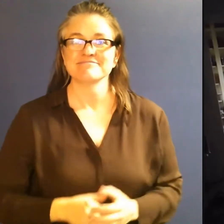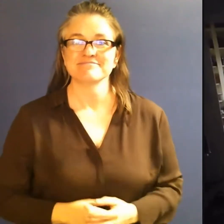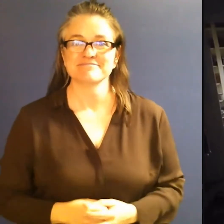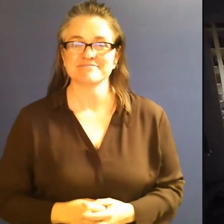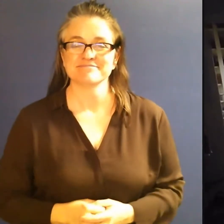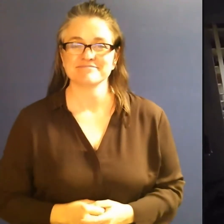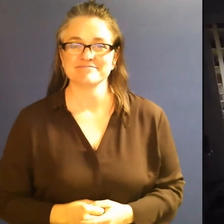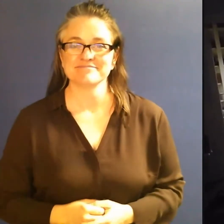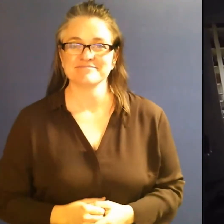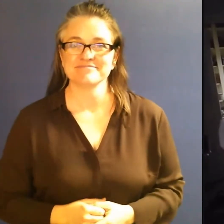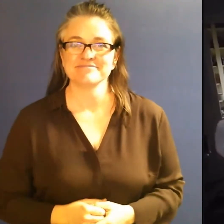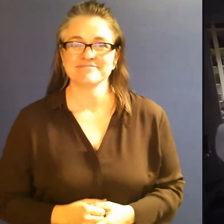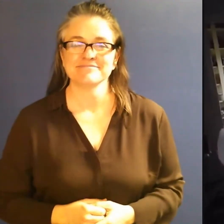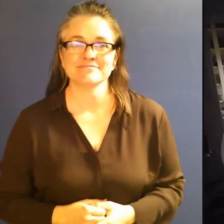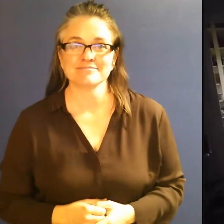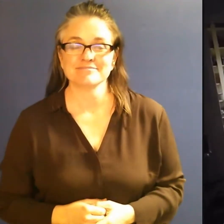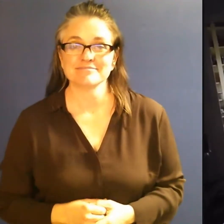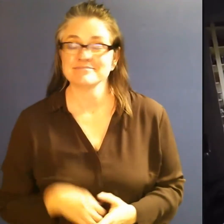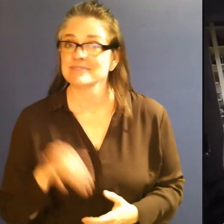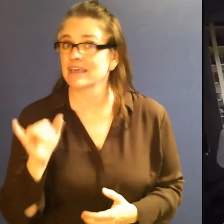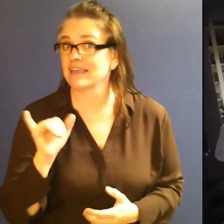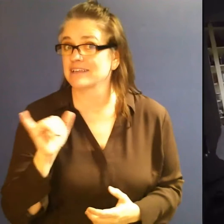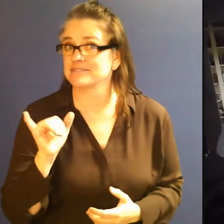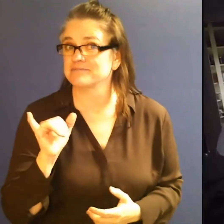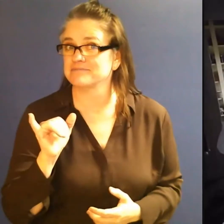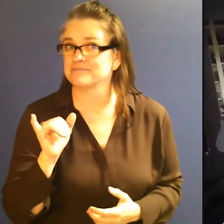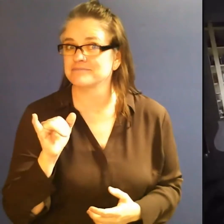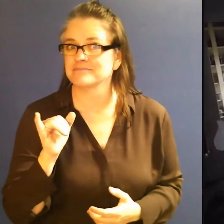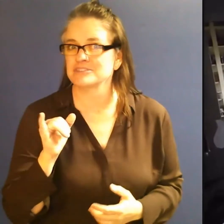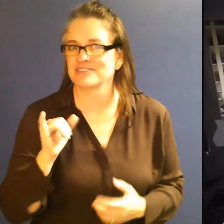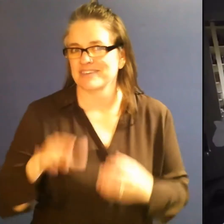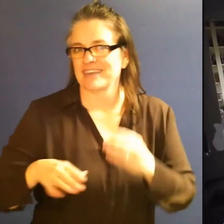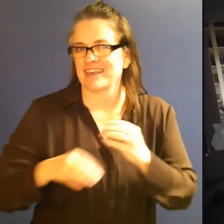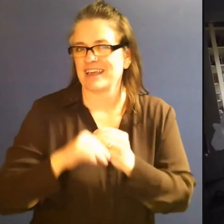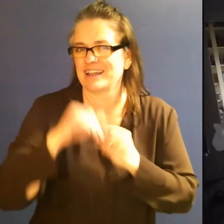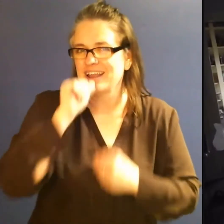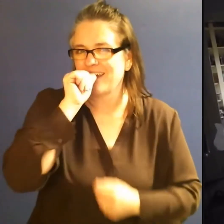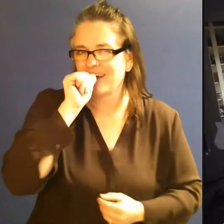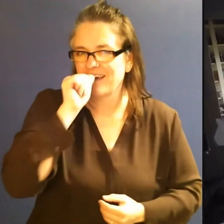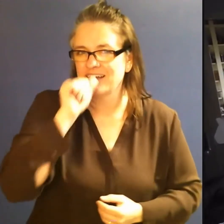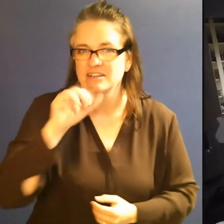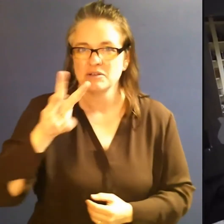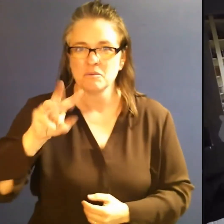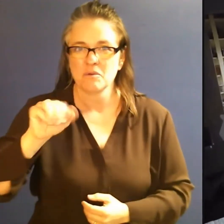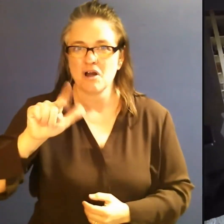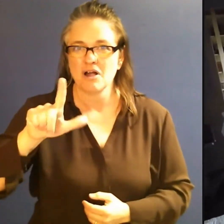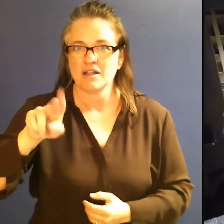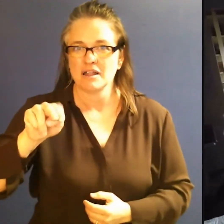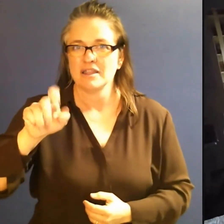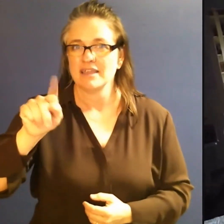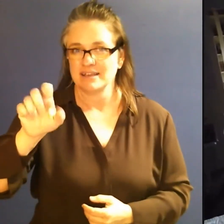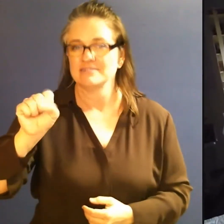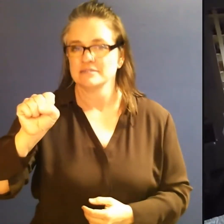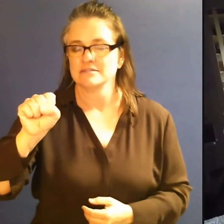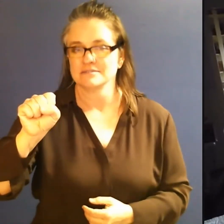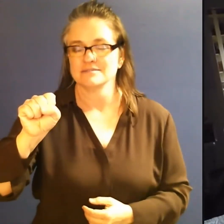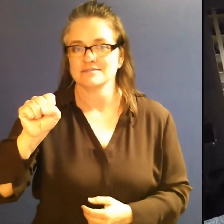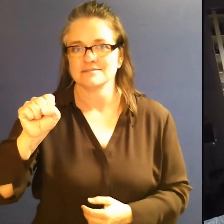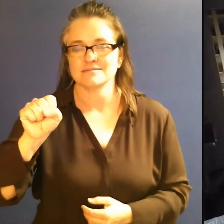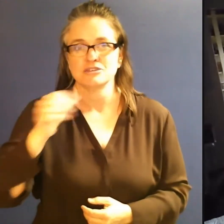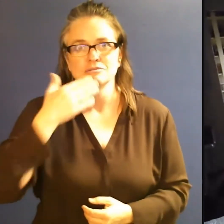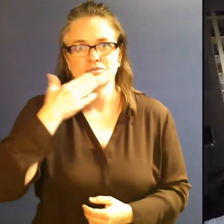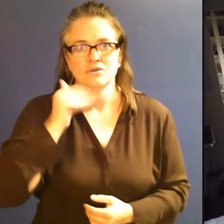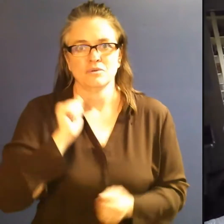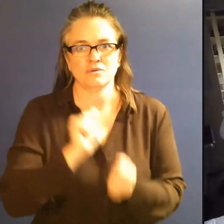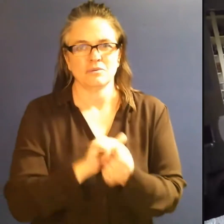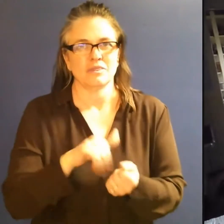And if you want, you can add nuts. Walnuts are very good in this cookie, but we haven't done